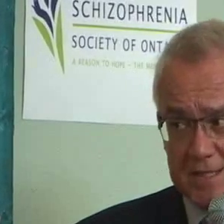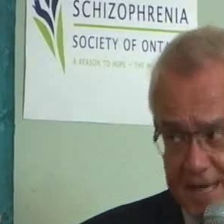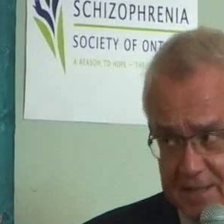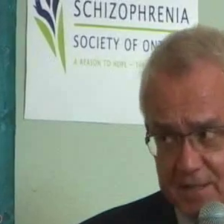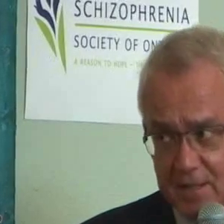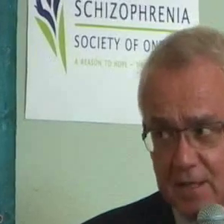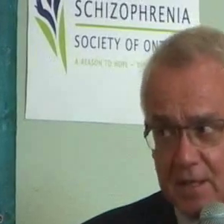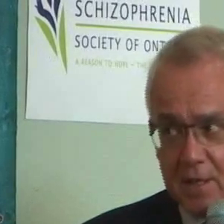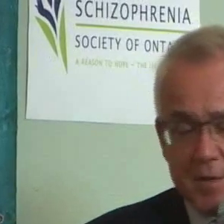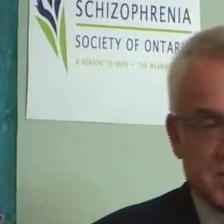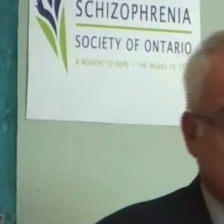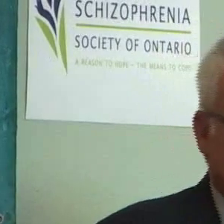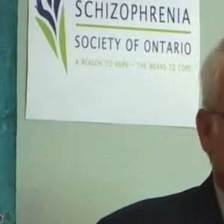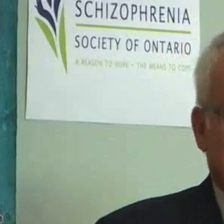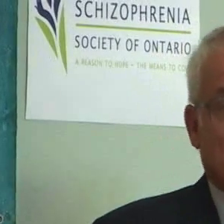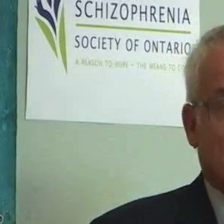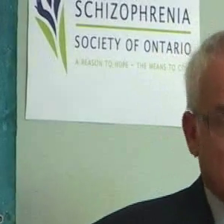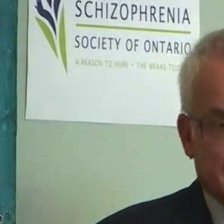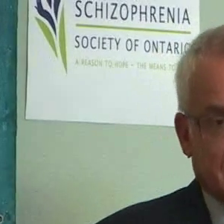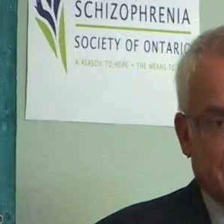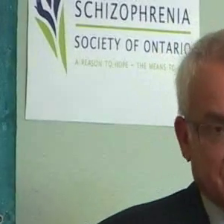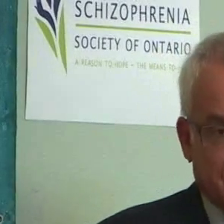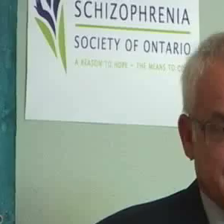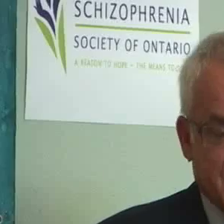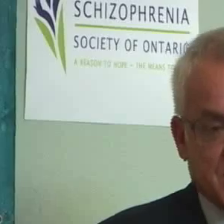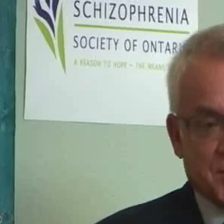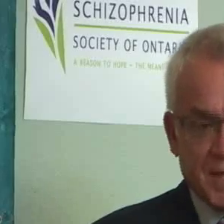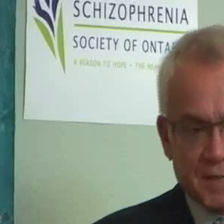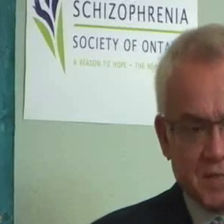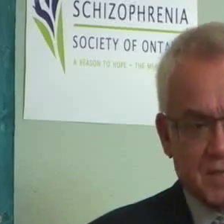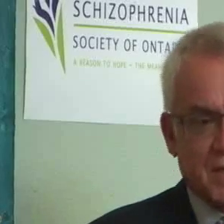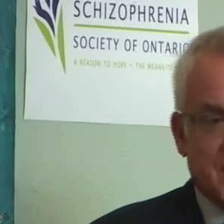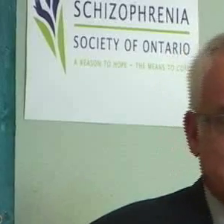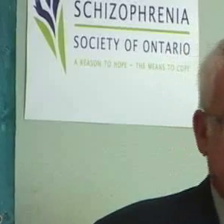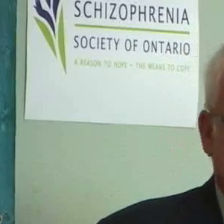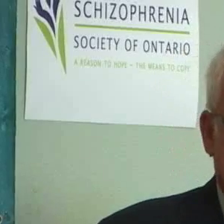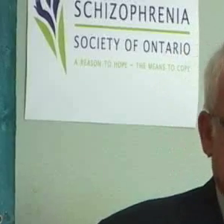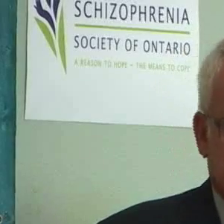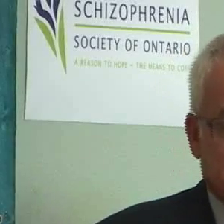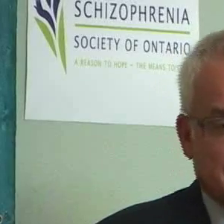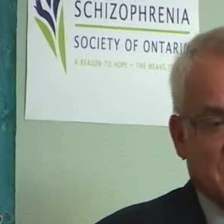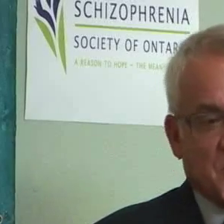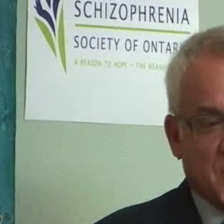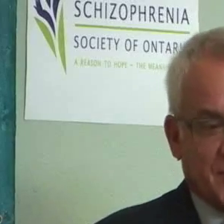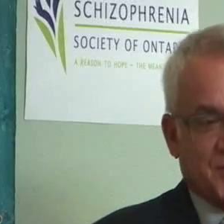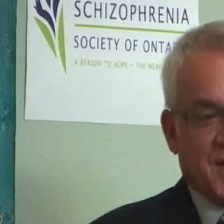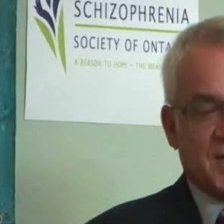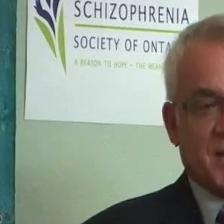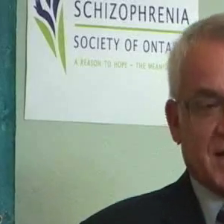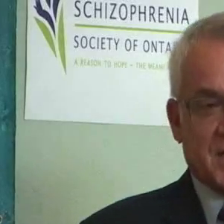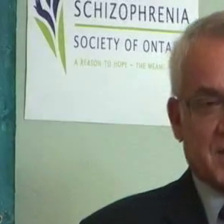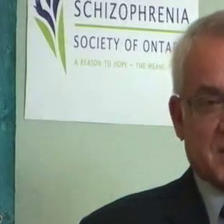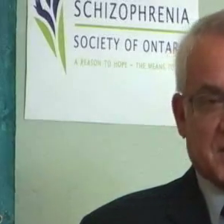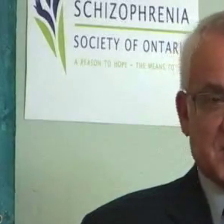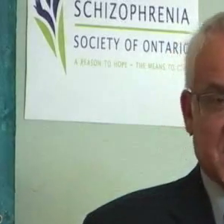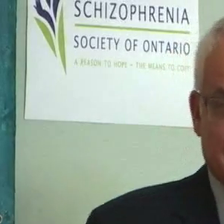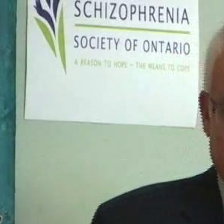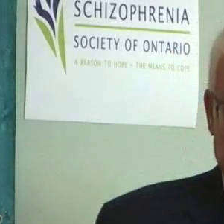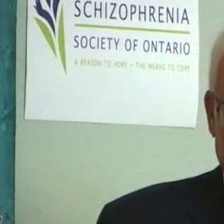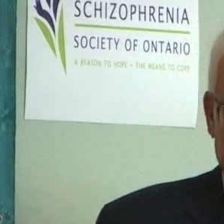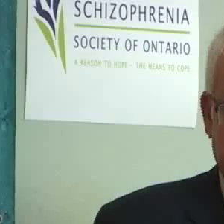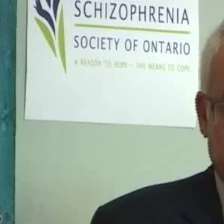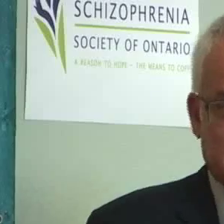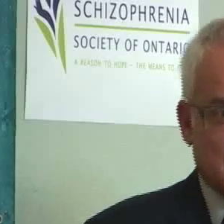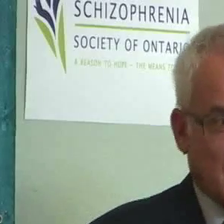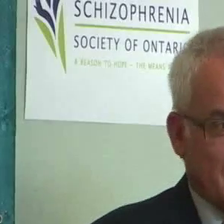able to access. Because in order to accommodate people who have special needs, then basically you have to find the money in some